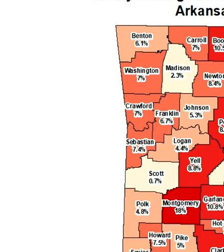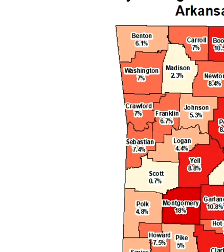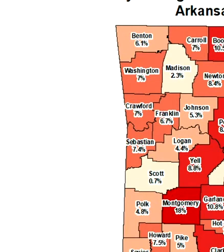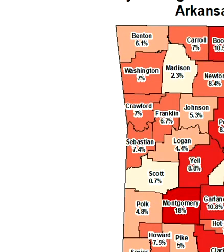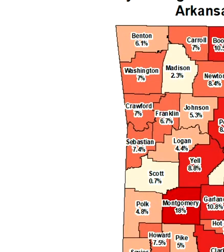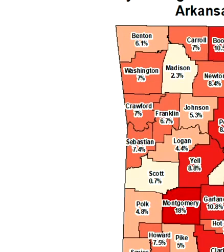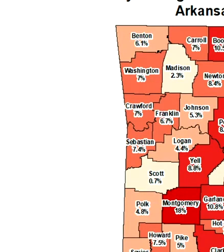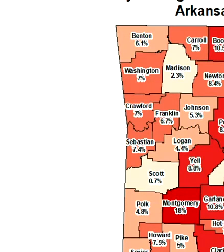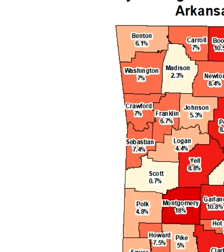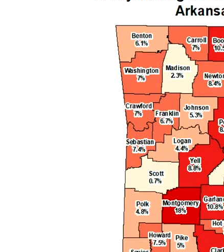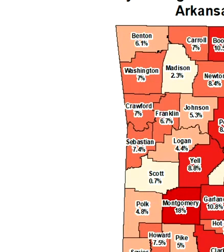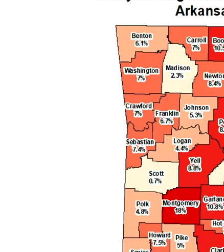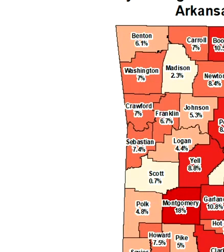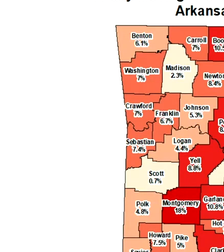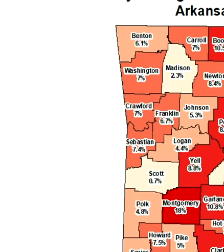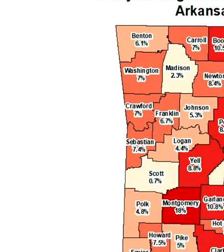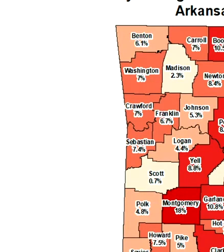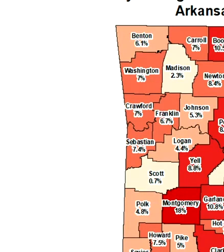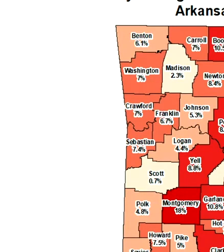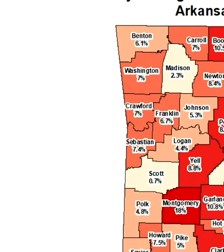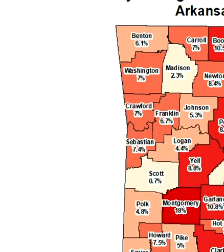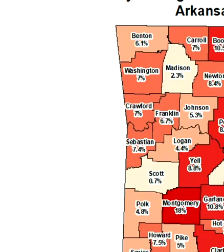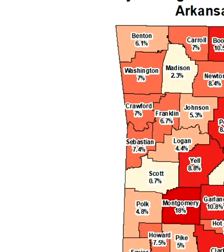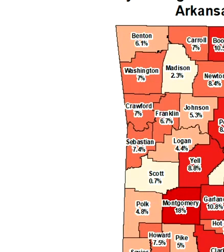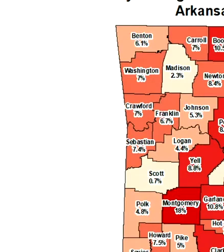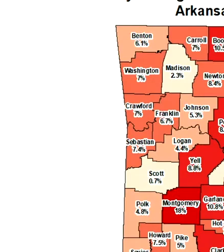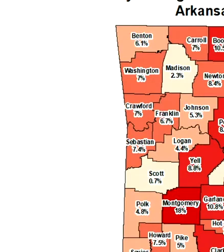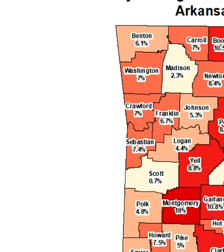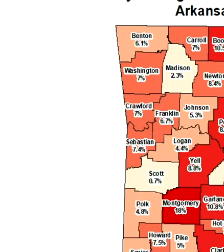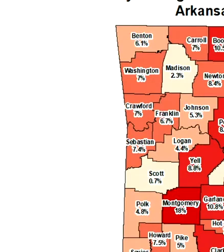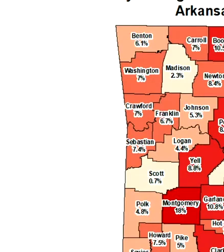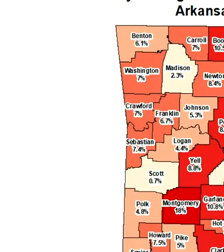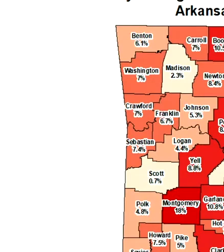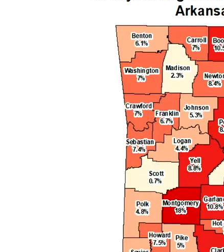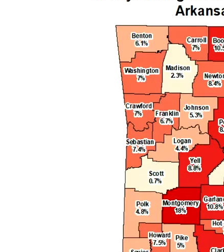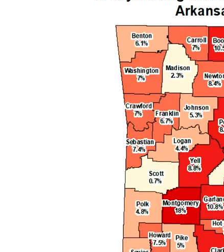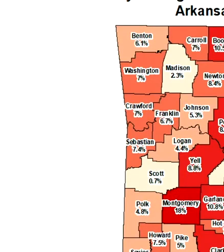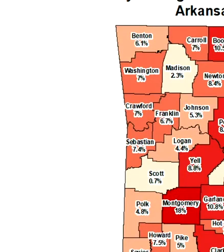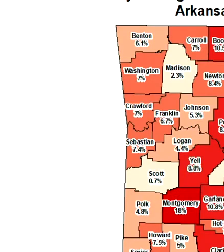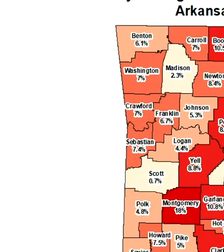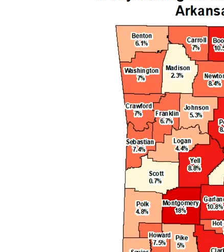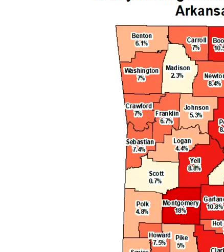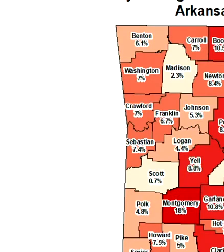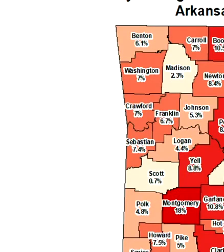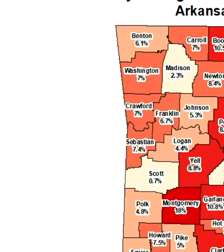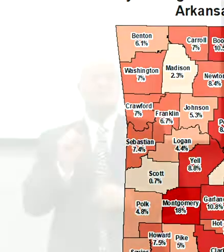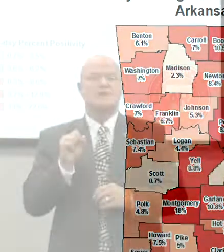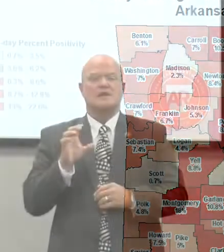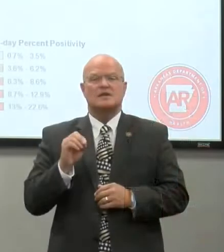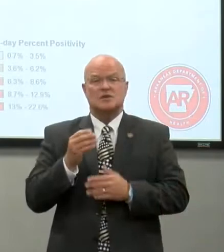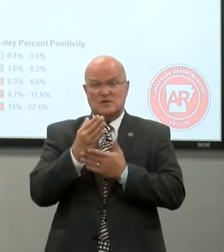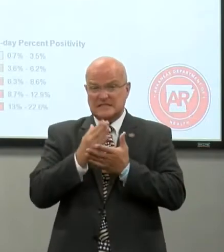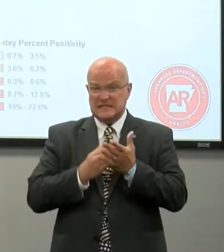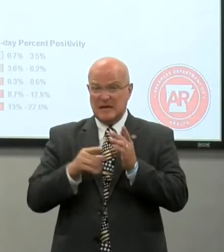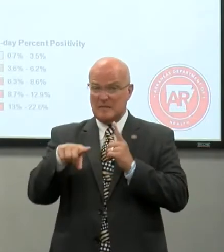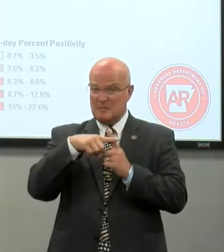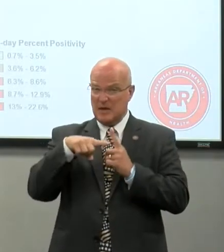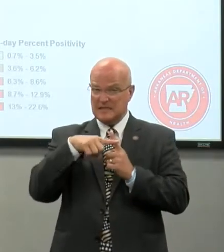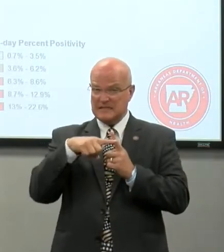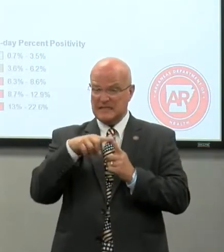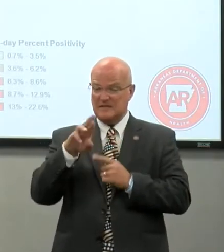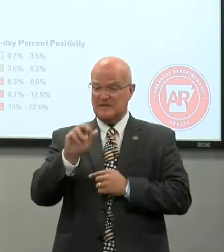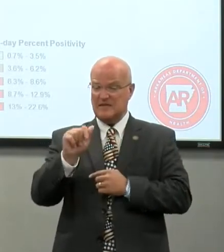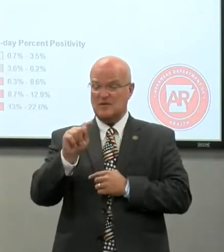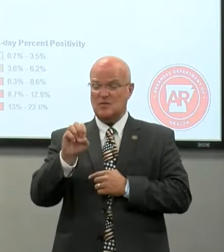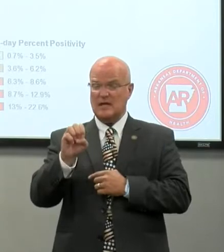6.1%, but as that rate goes up, that could trend upward as well. So some of those positivity rates